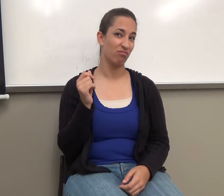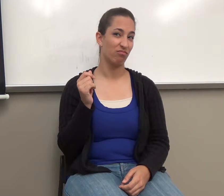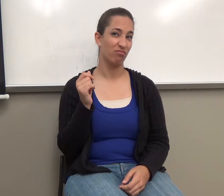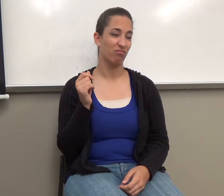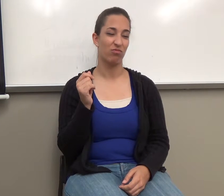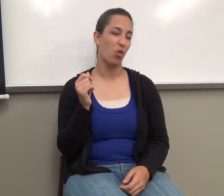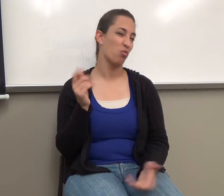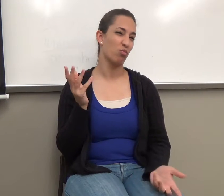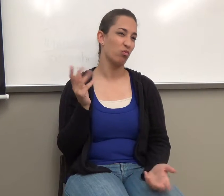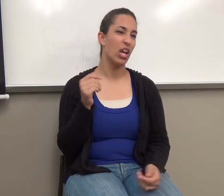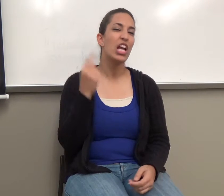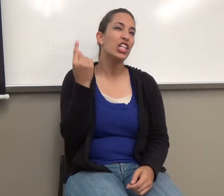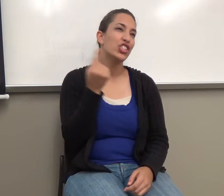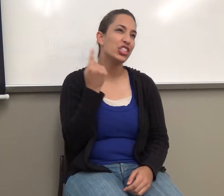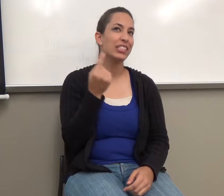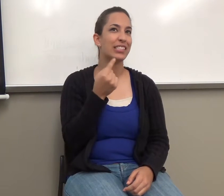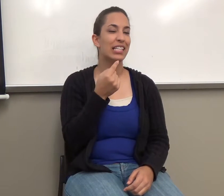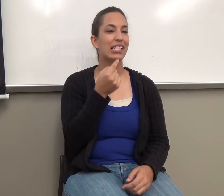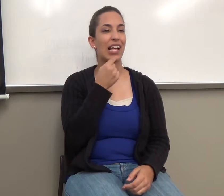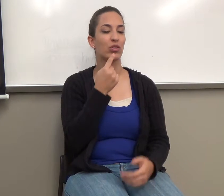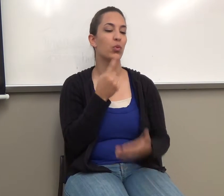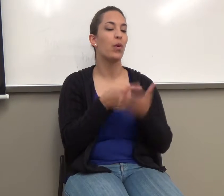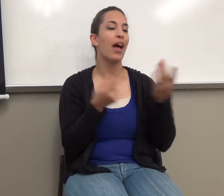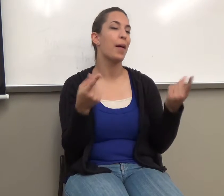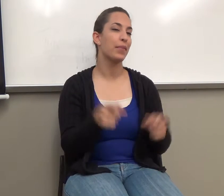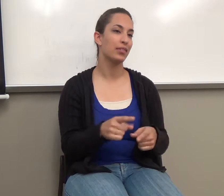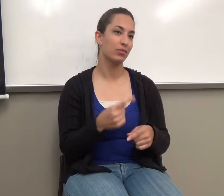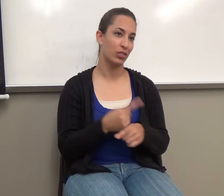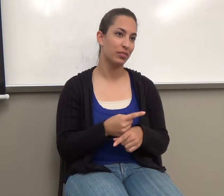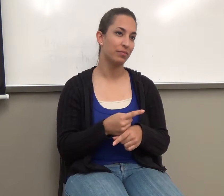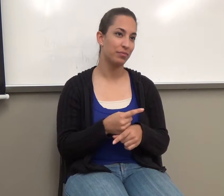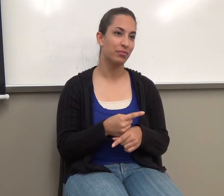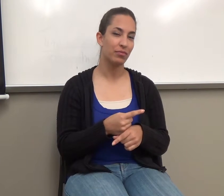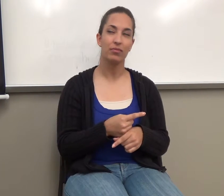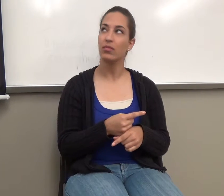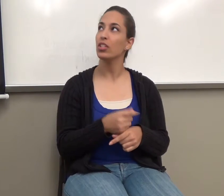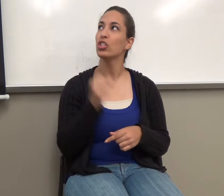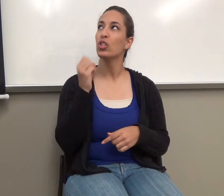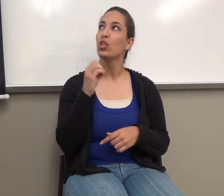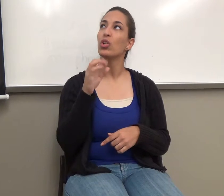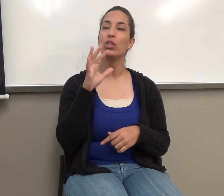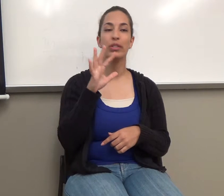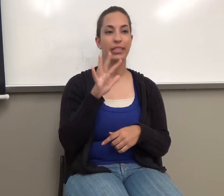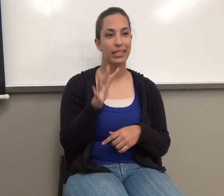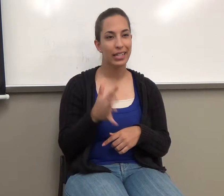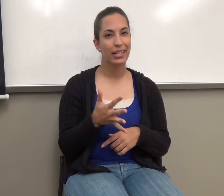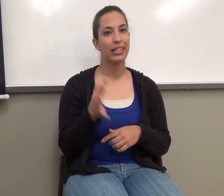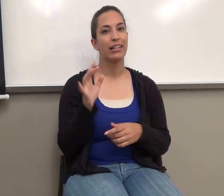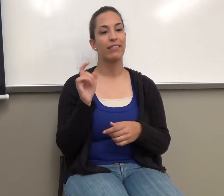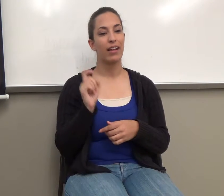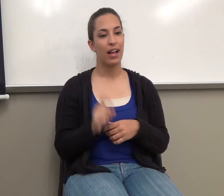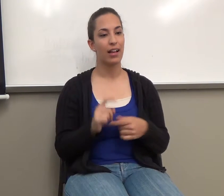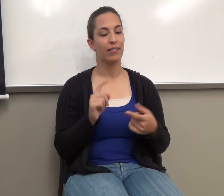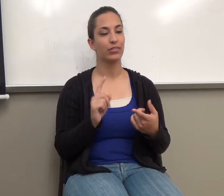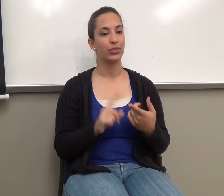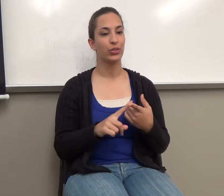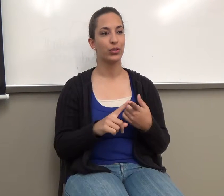No, this just tells what happened, okay? So you kind of have to put a notation on